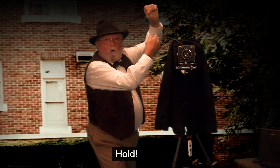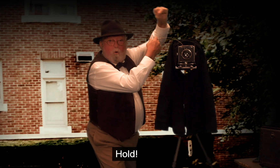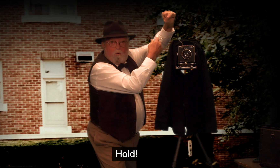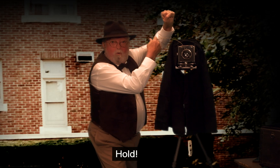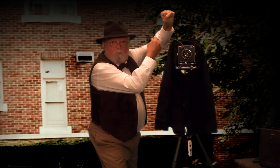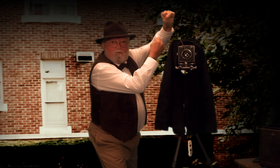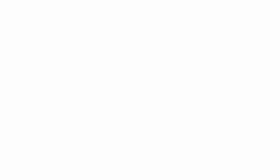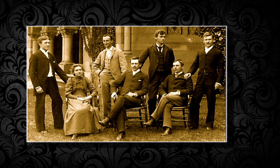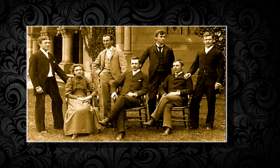Hold.